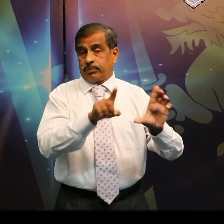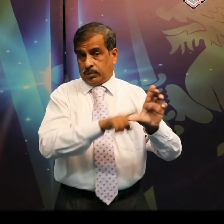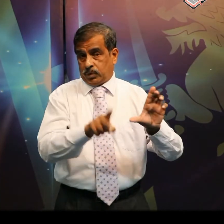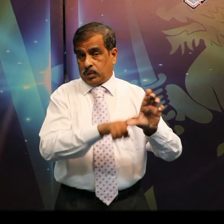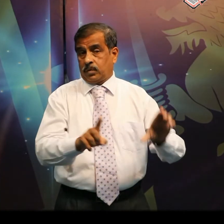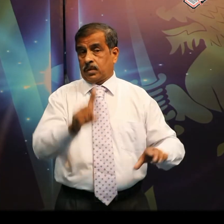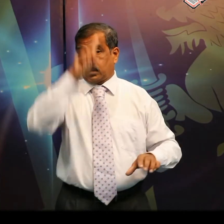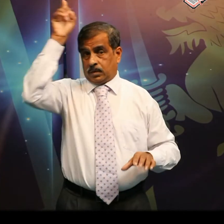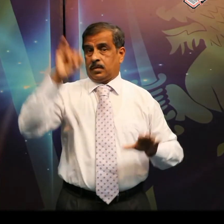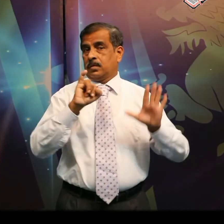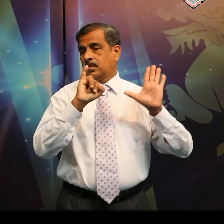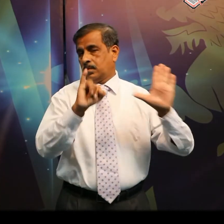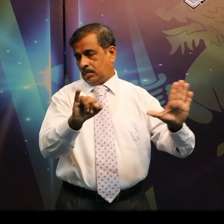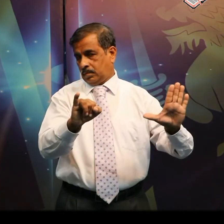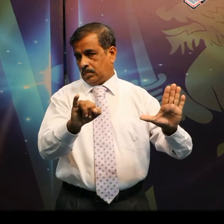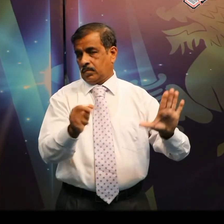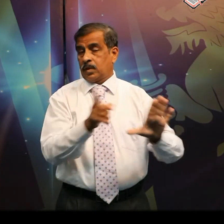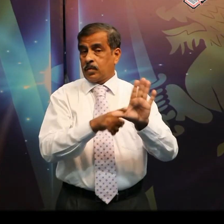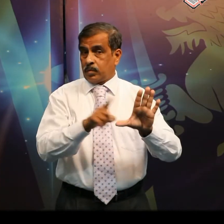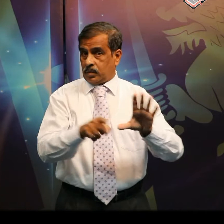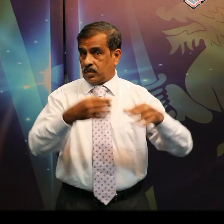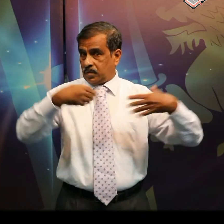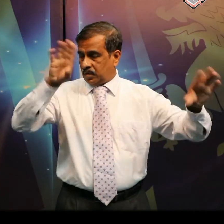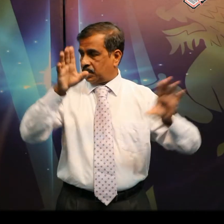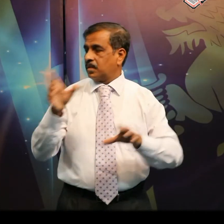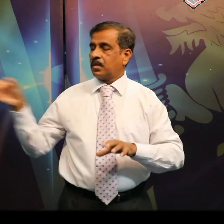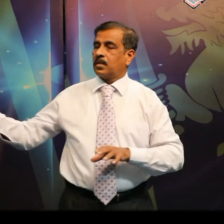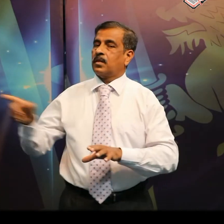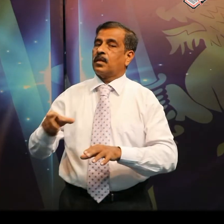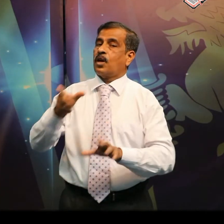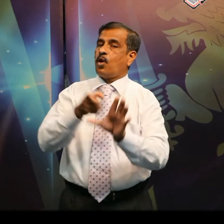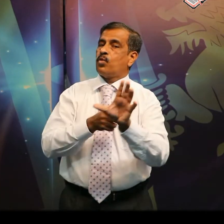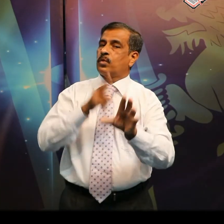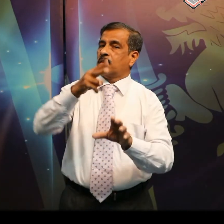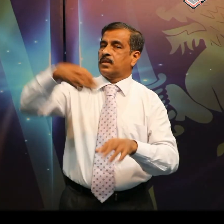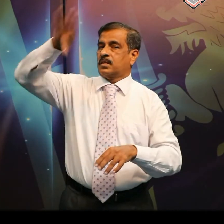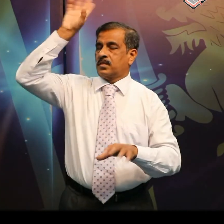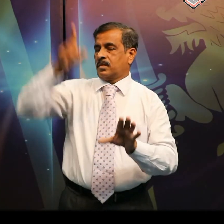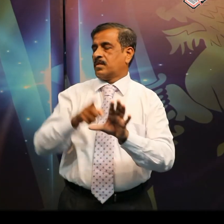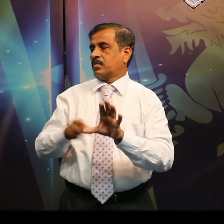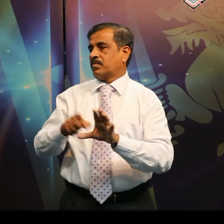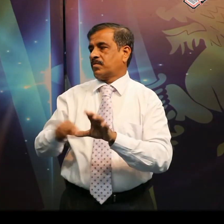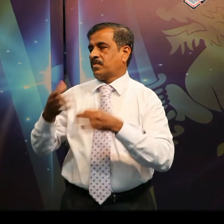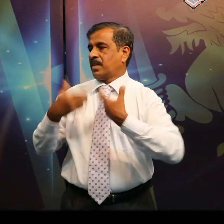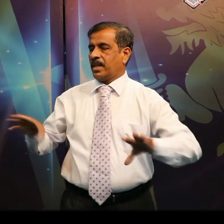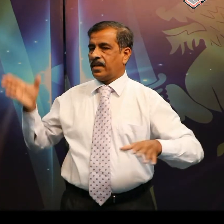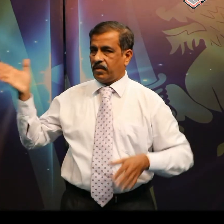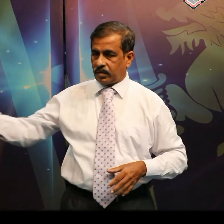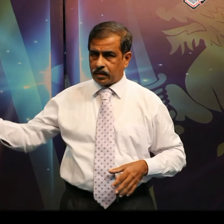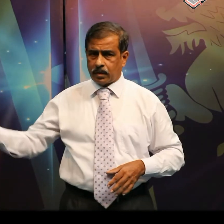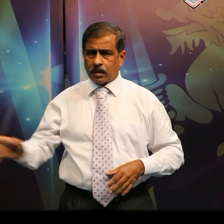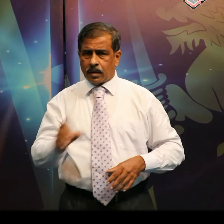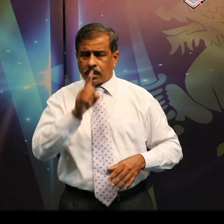first batch who has completed this training 2 years ago. When the course started,